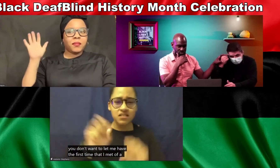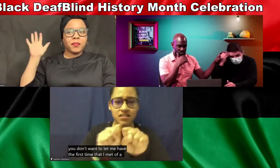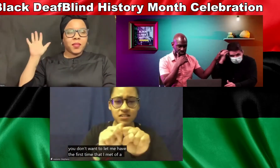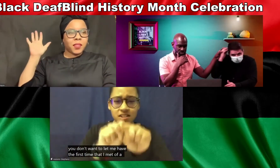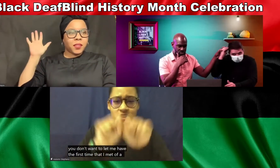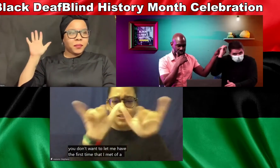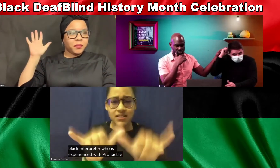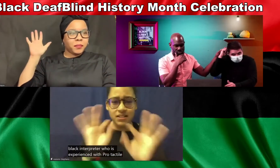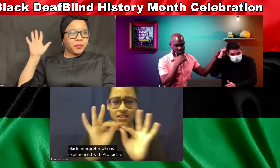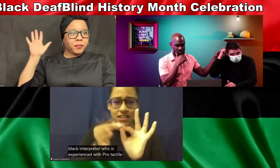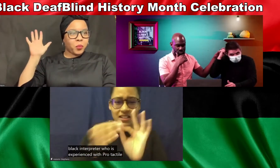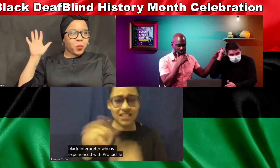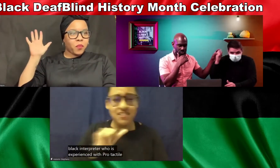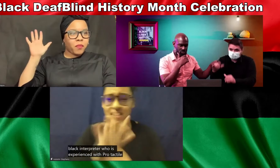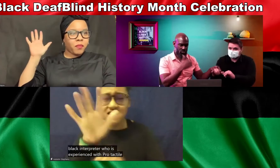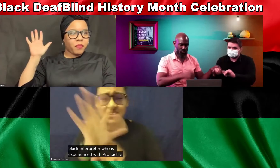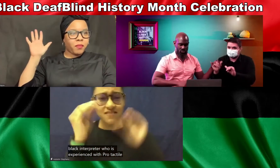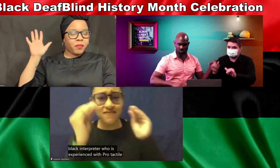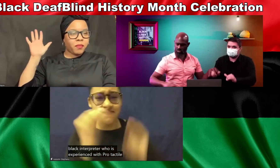I just felt,